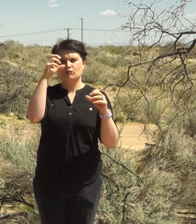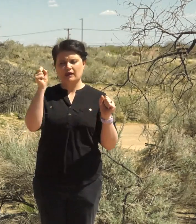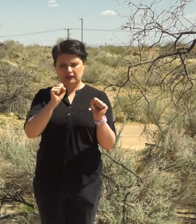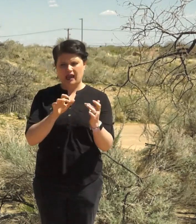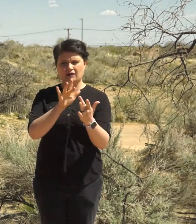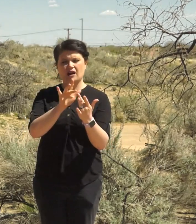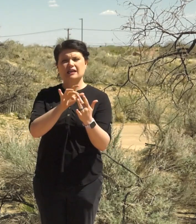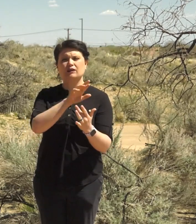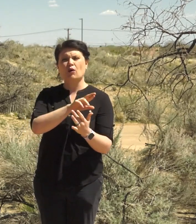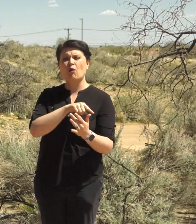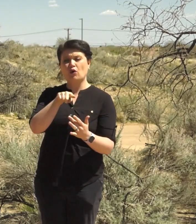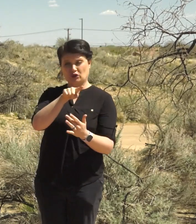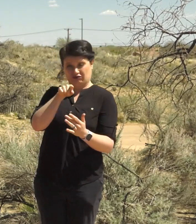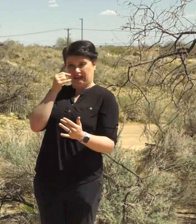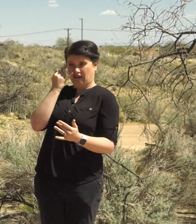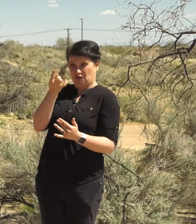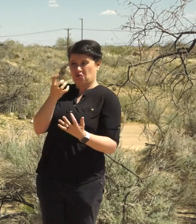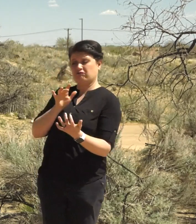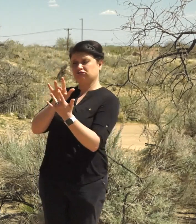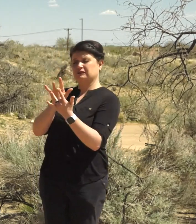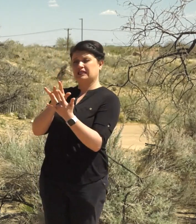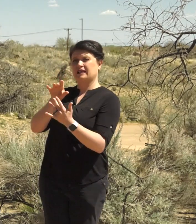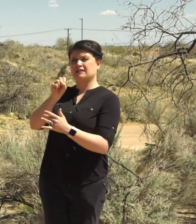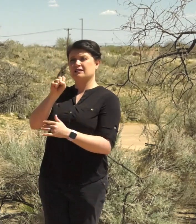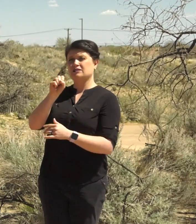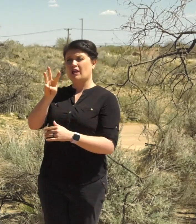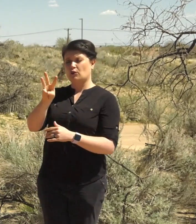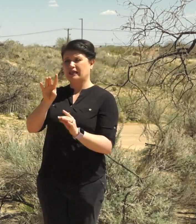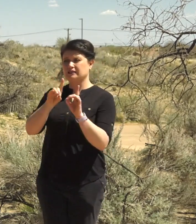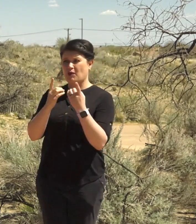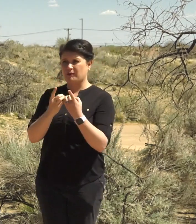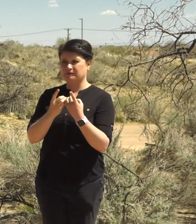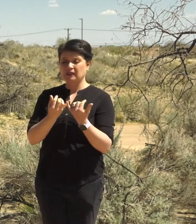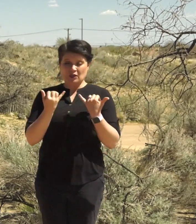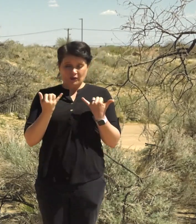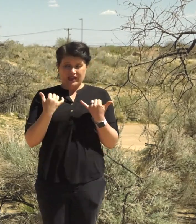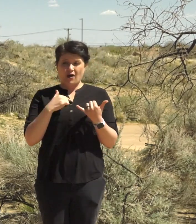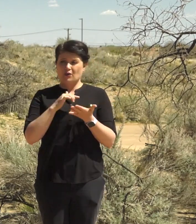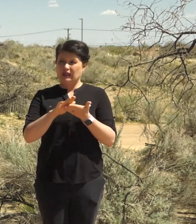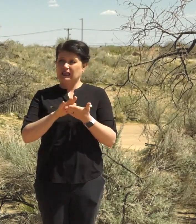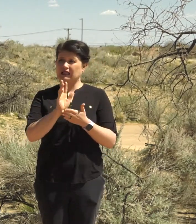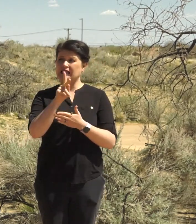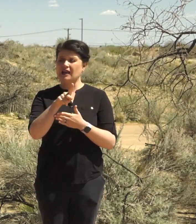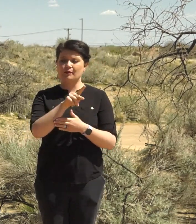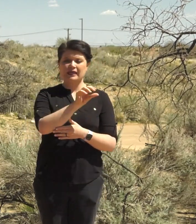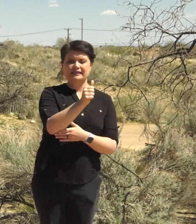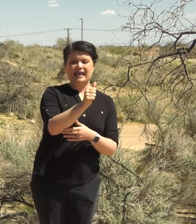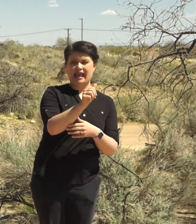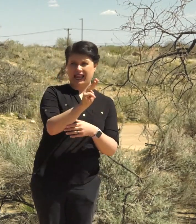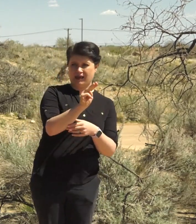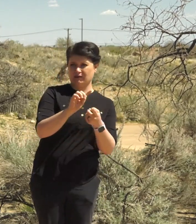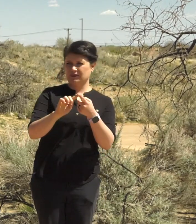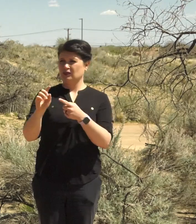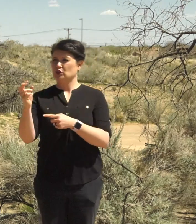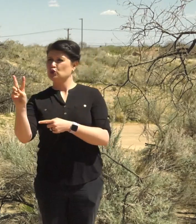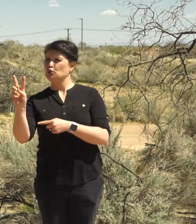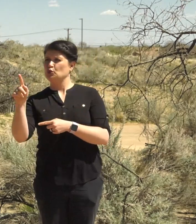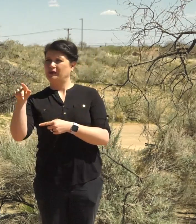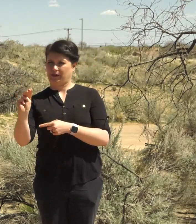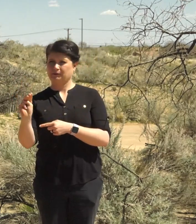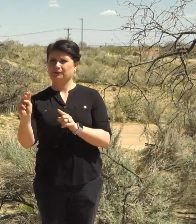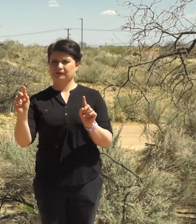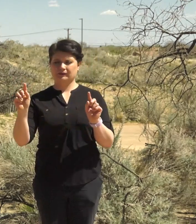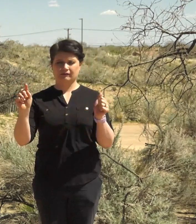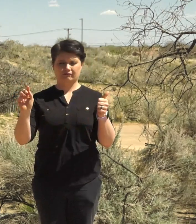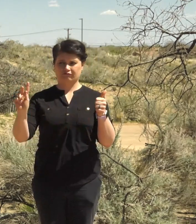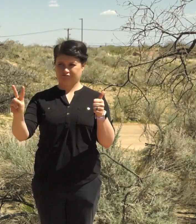can contact the solid waste department. The new hours for the cleanup are from 10 a.m. to 2 p.m. and we'll have to get all your information, because what we'll have you do